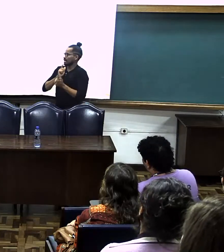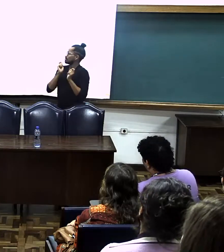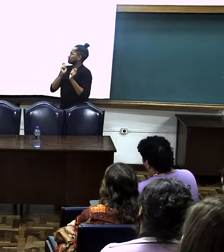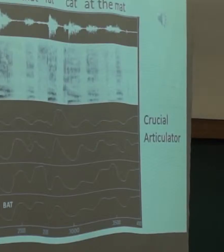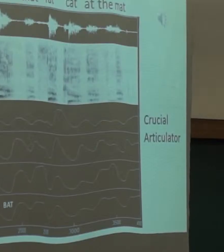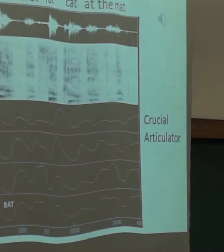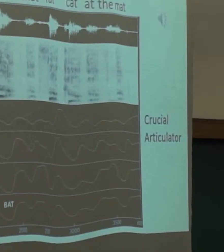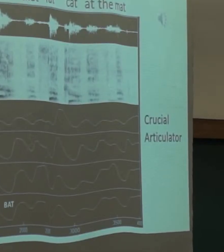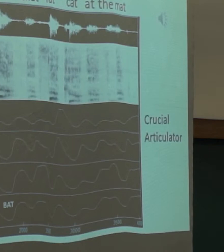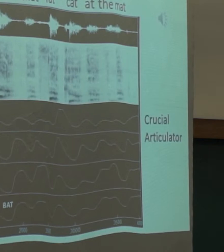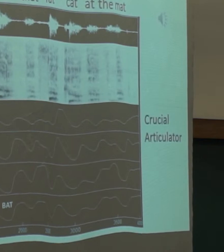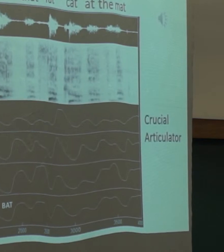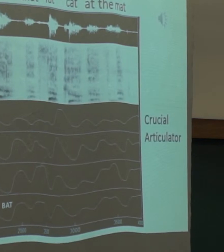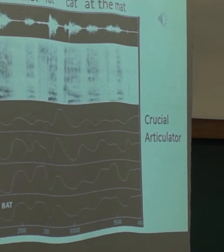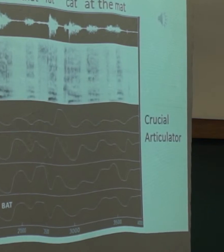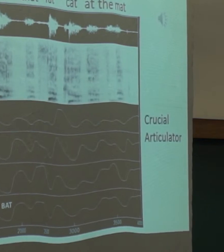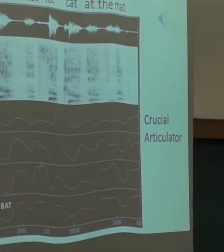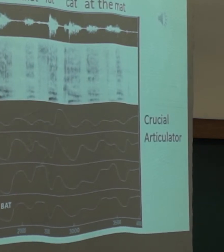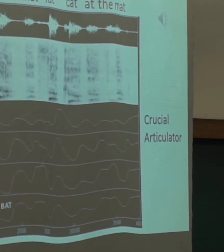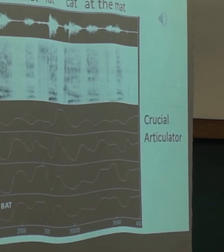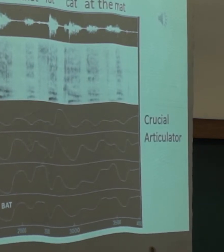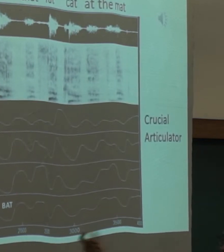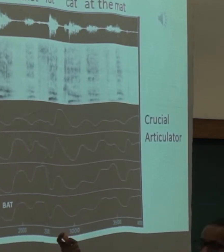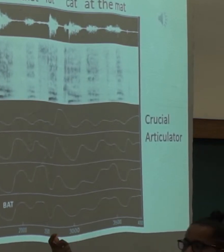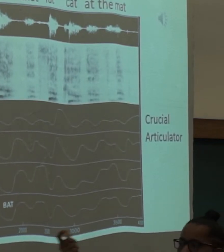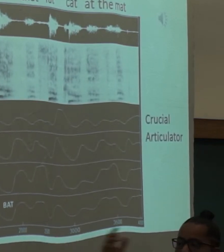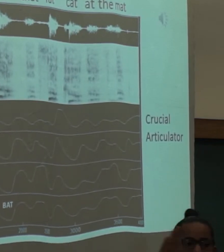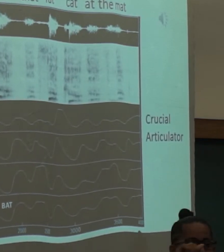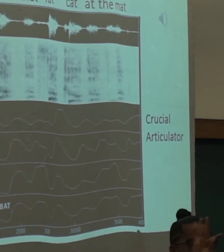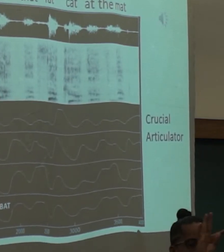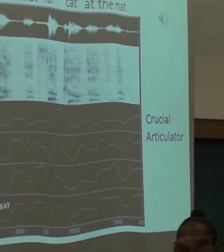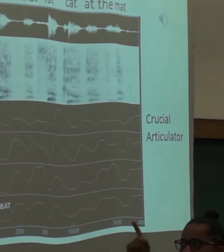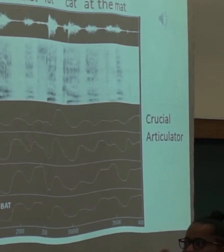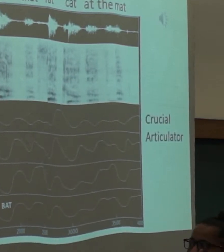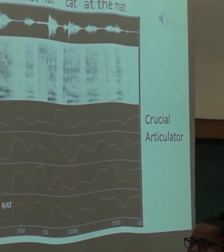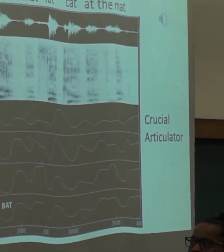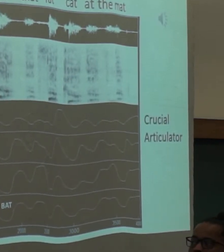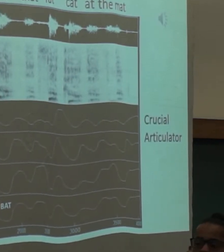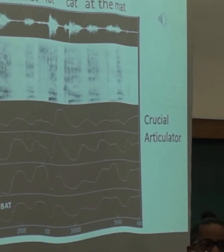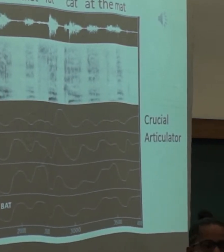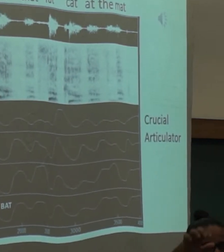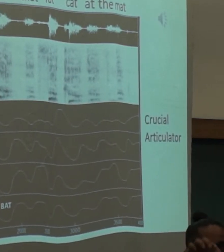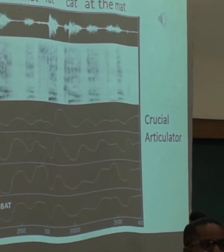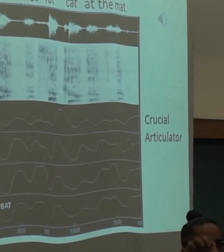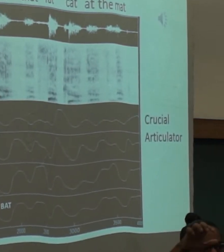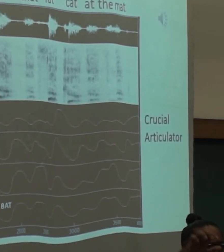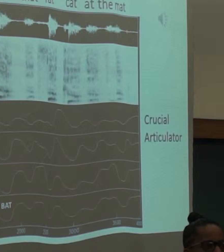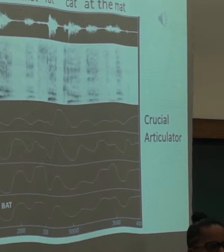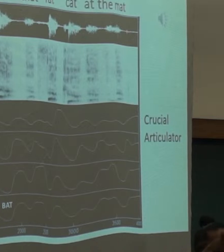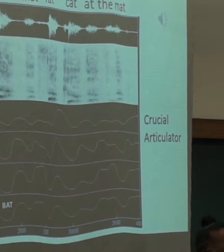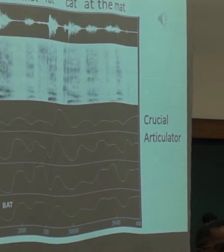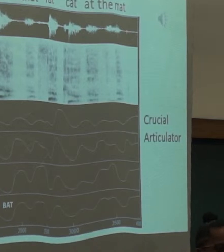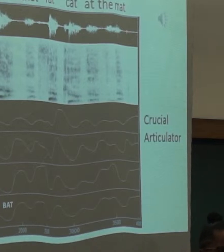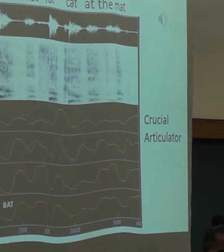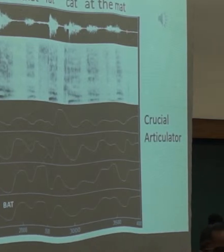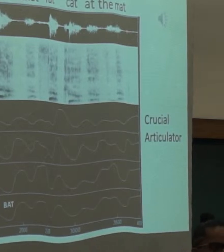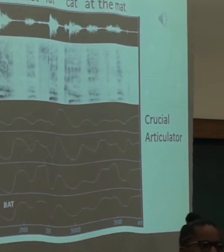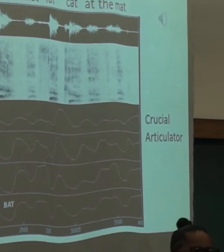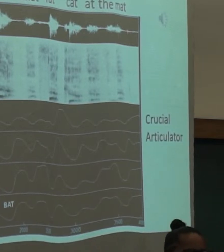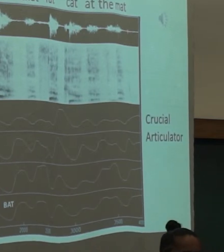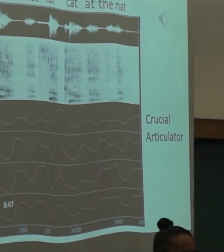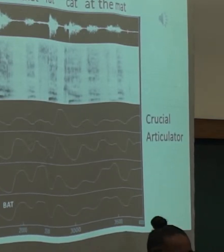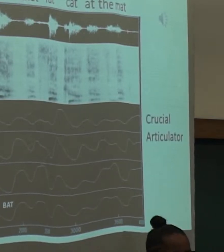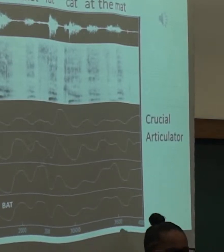mat. So here's bat. The lower one here is the jaw displacement. We see open, open, open, open for each